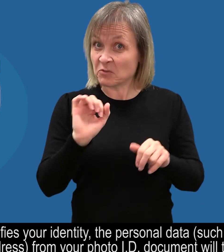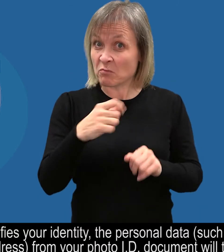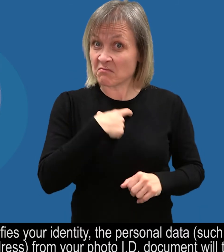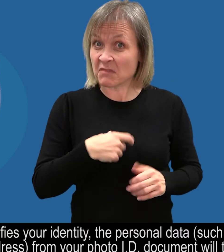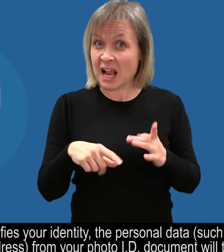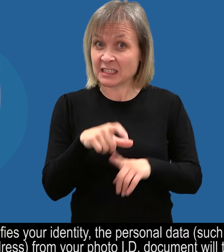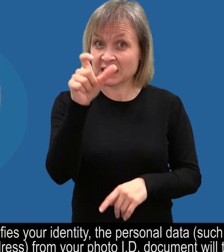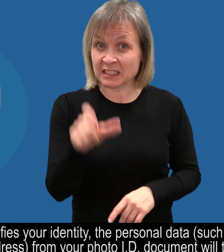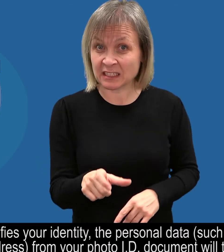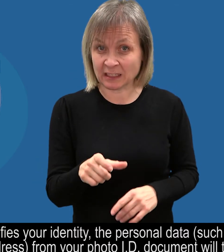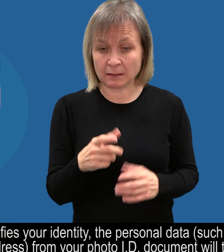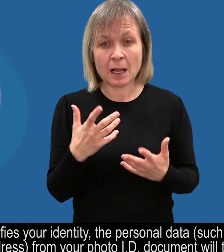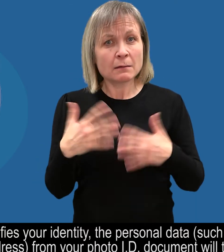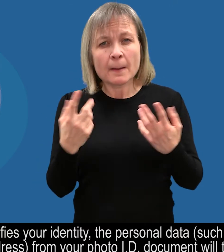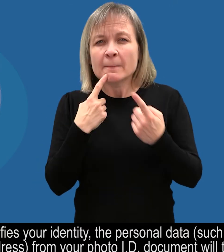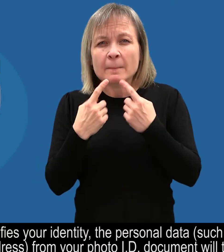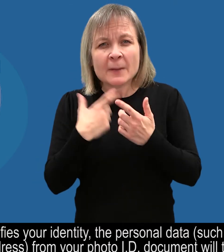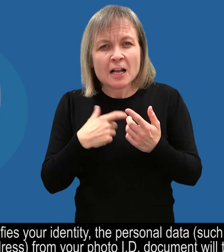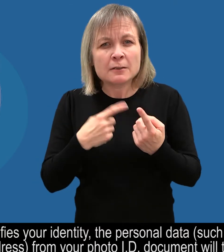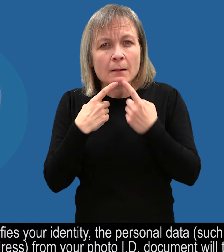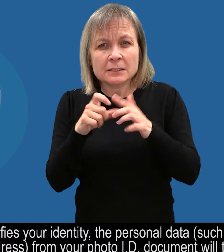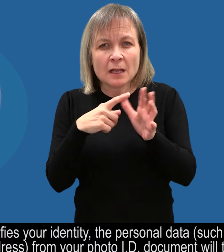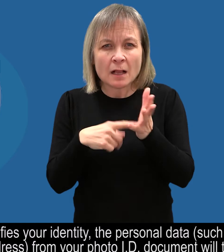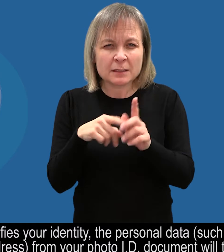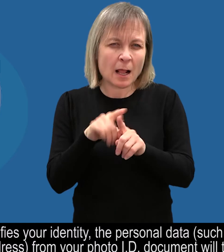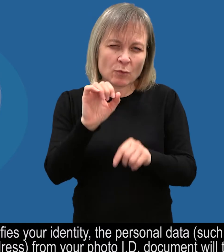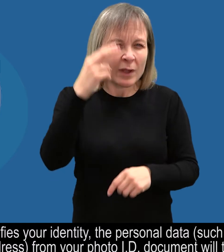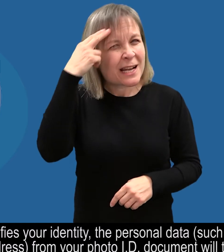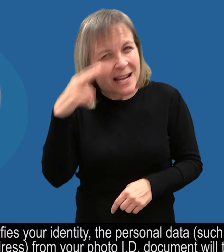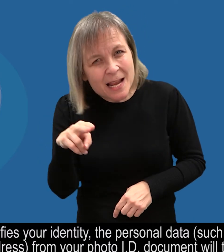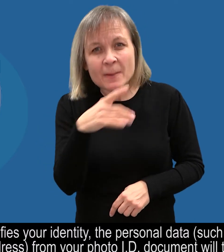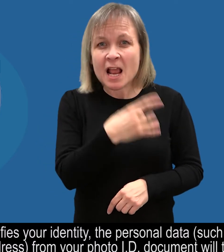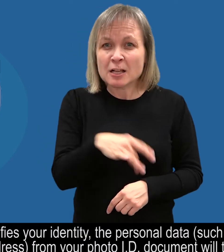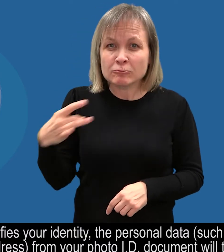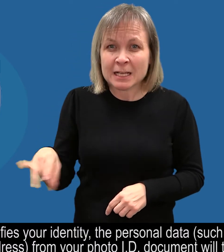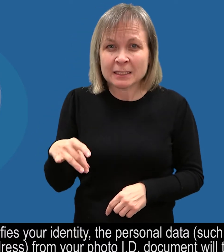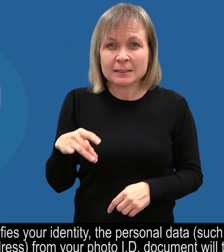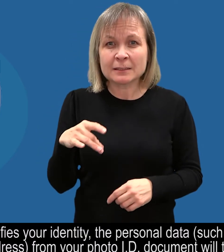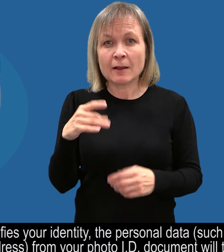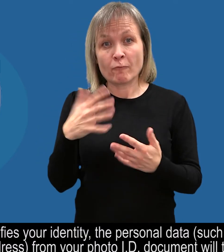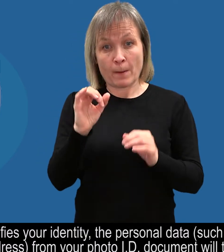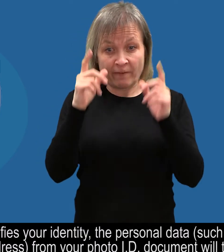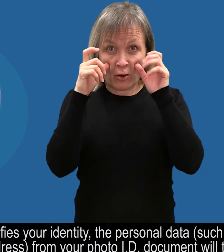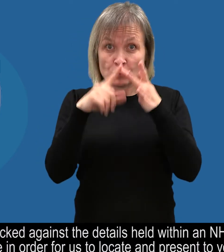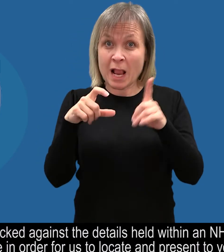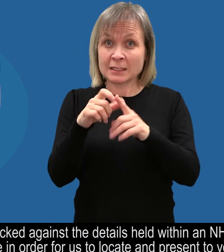If this process verifies your identity, the personal data, such as your name and address, from your photo ID document will then